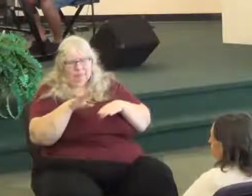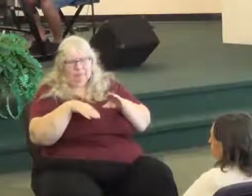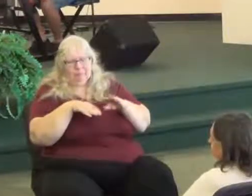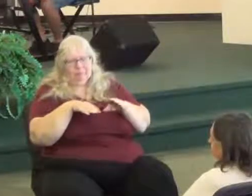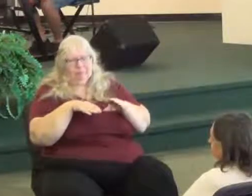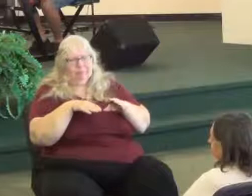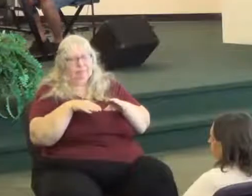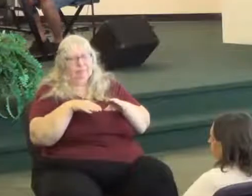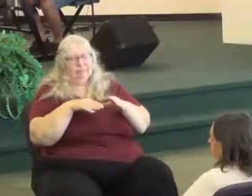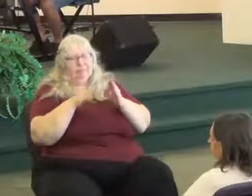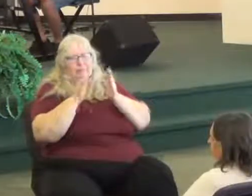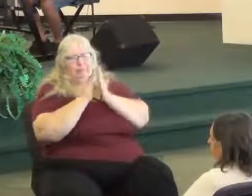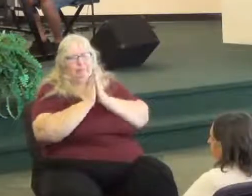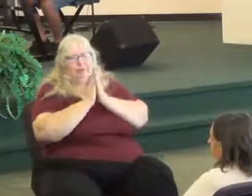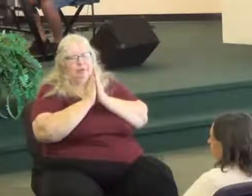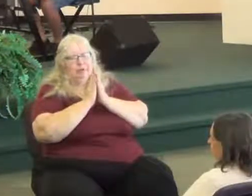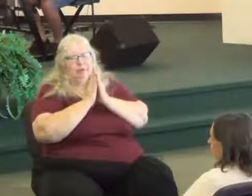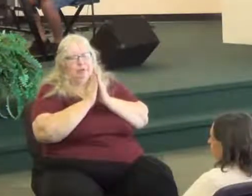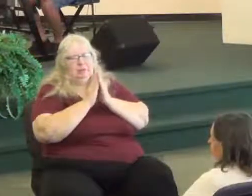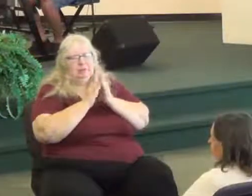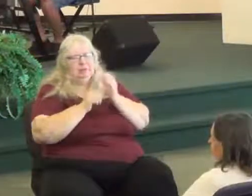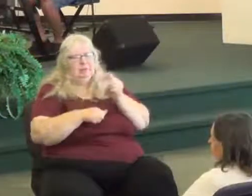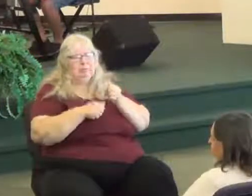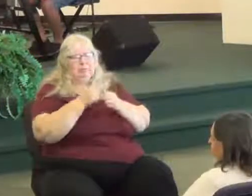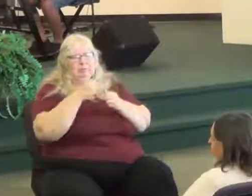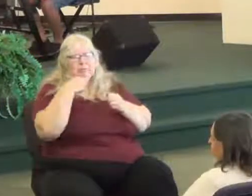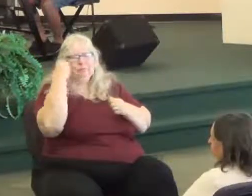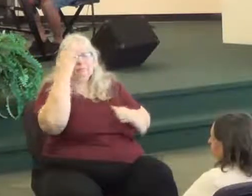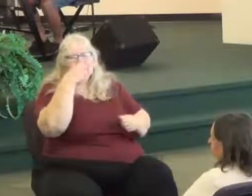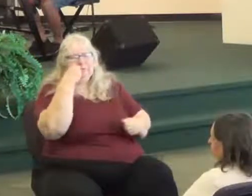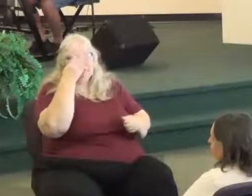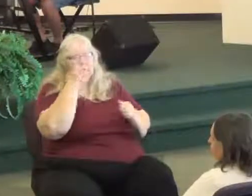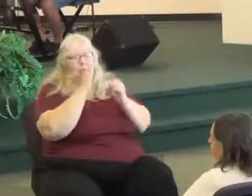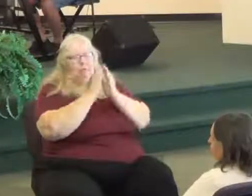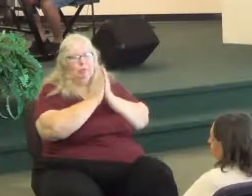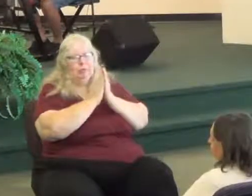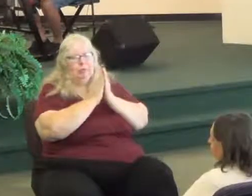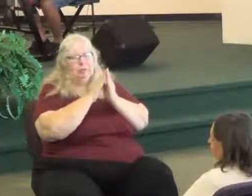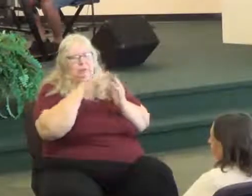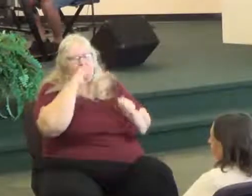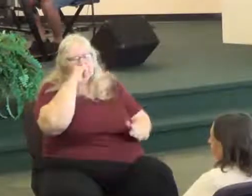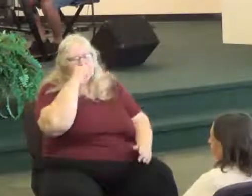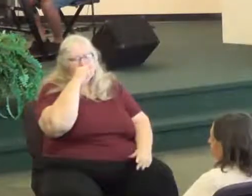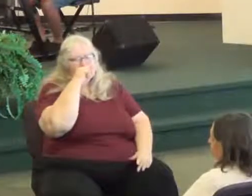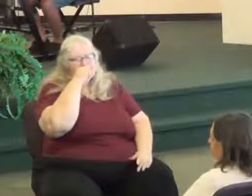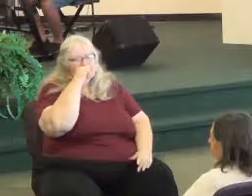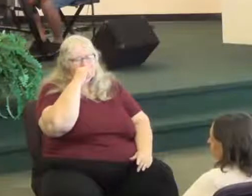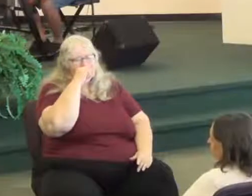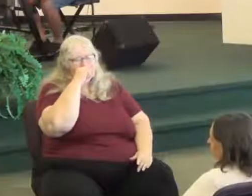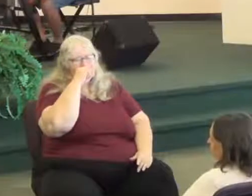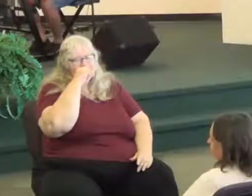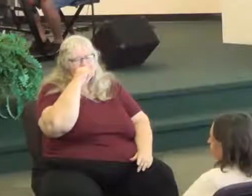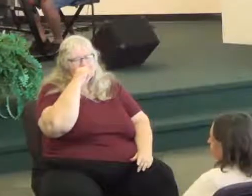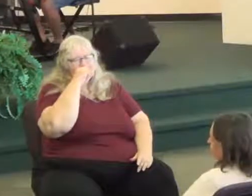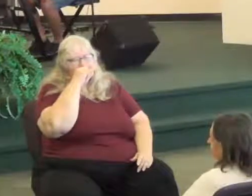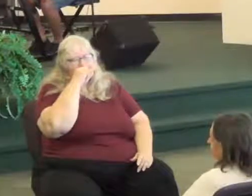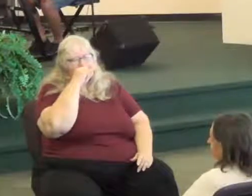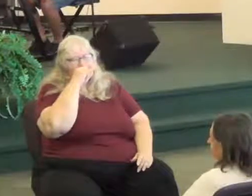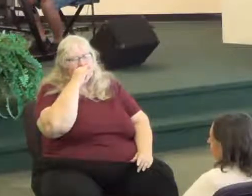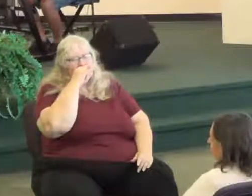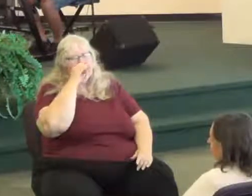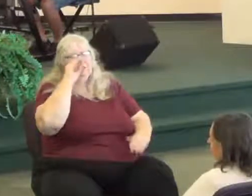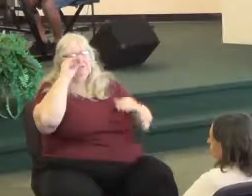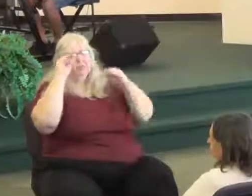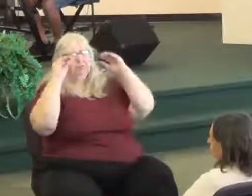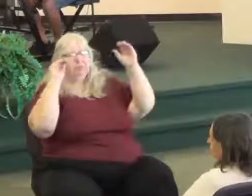rip. I mean, the most beautiful prayer. A kid, and there's grown-ups standing